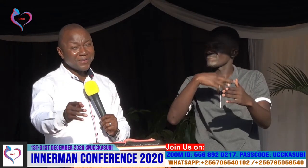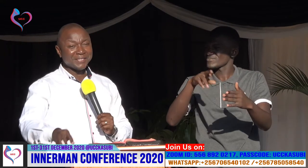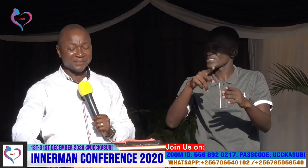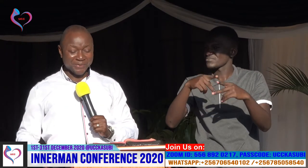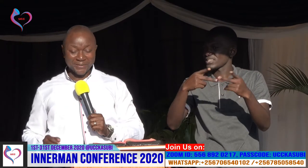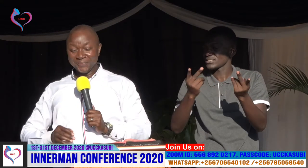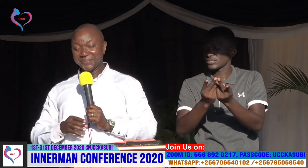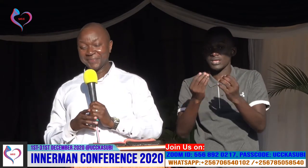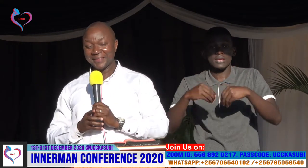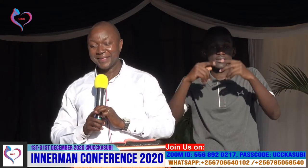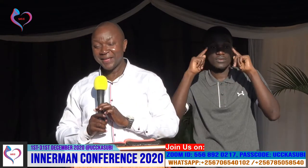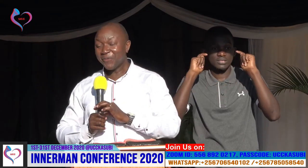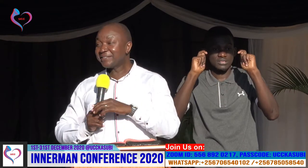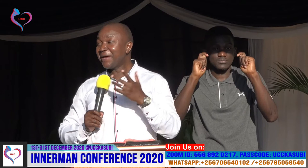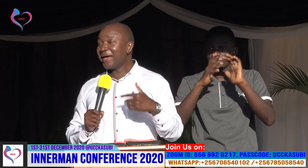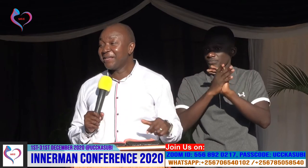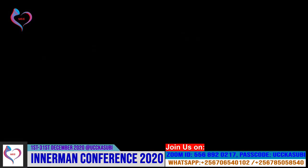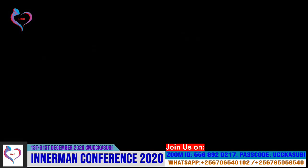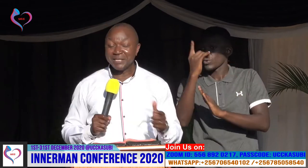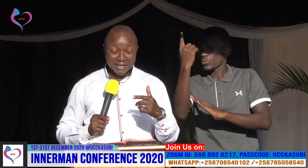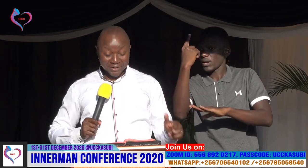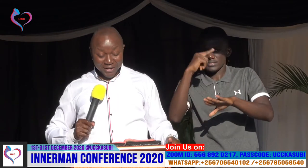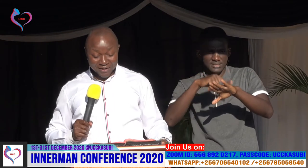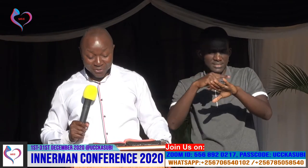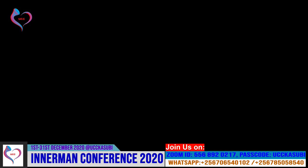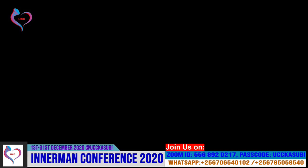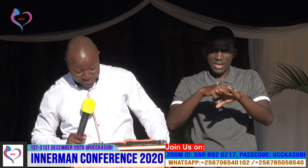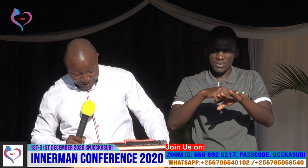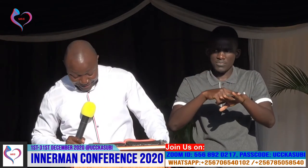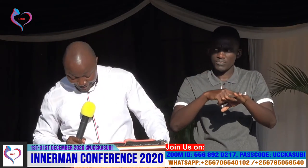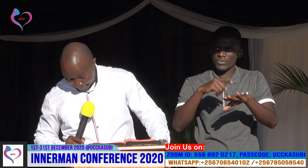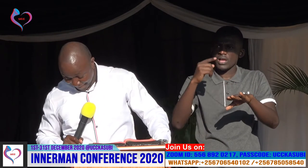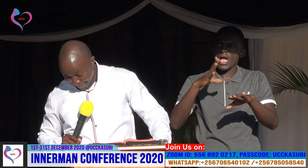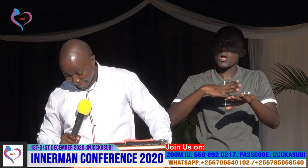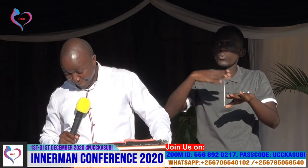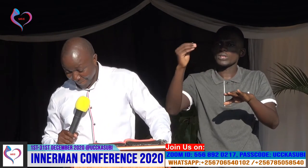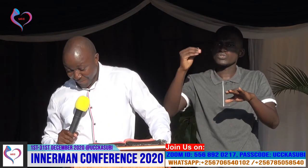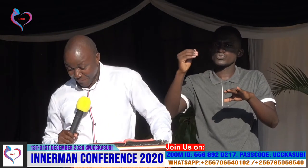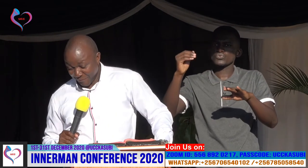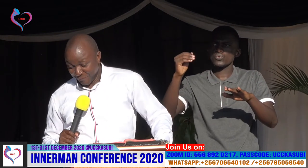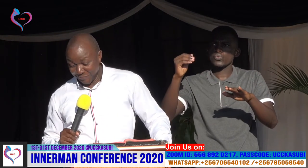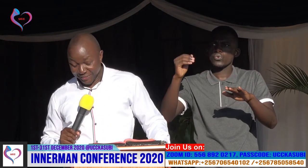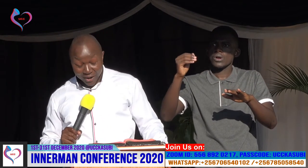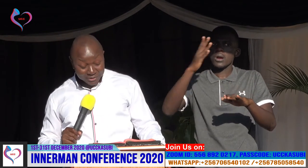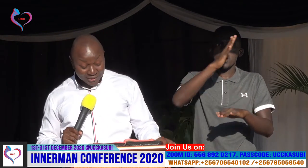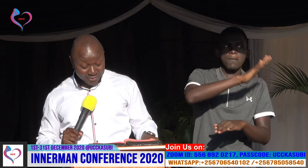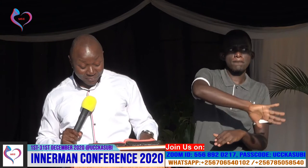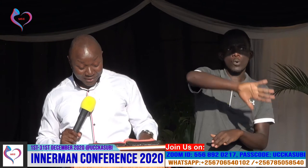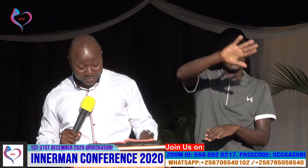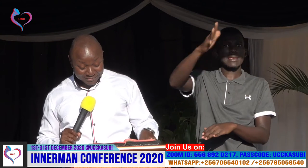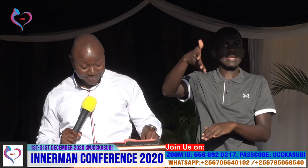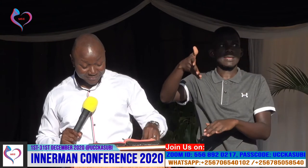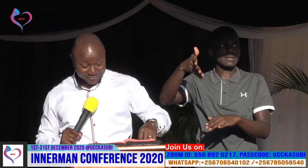I'll give you a testimony. One time I leave this place and go to Mubende. I won't tell